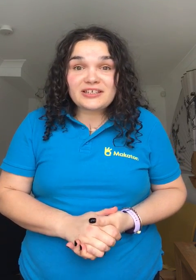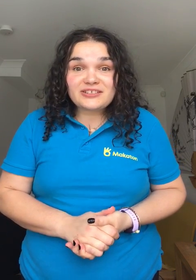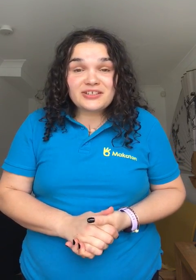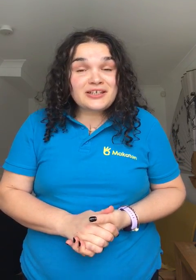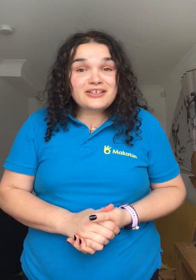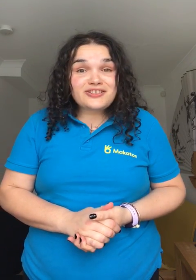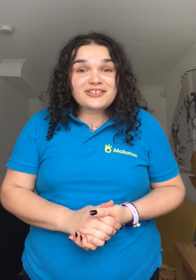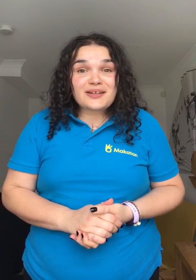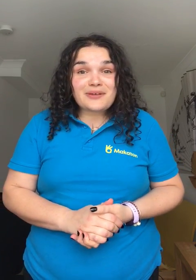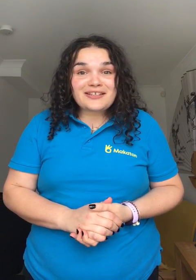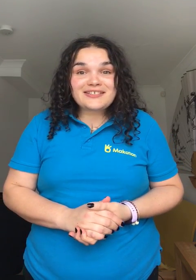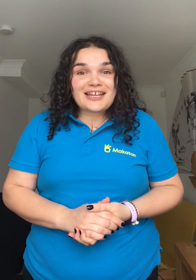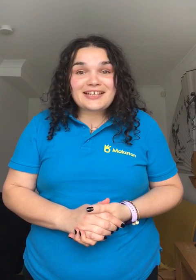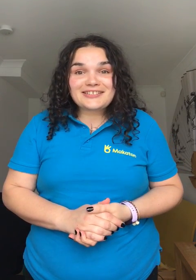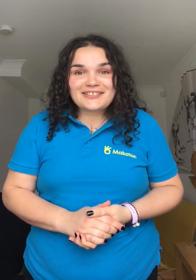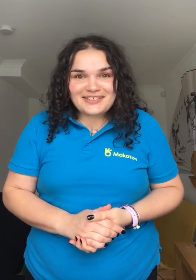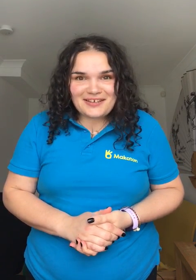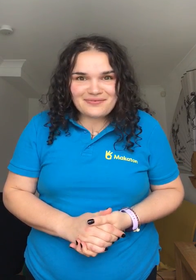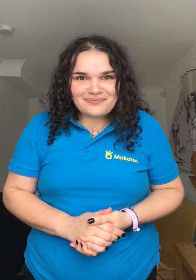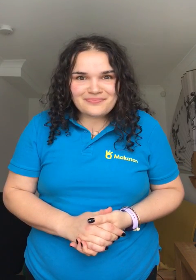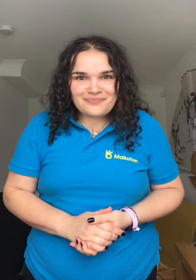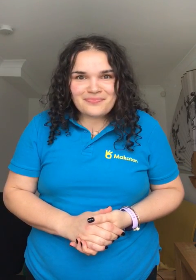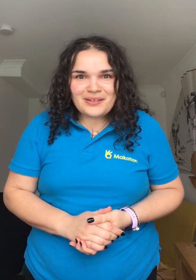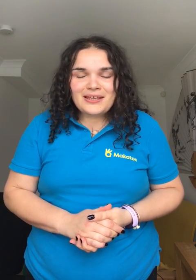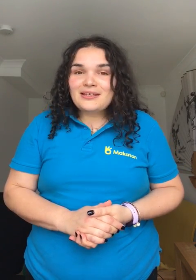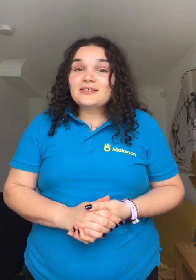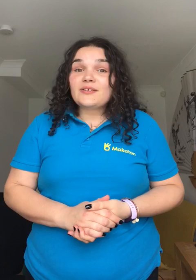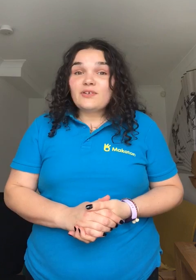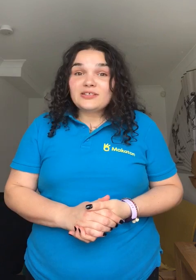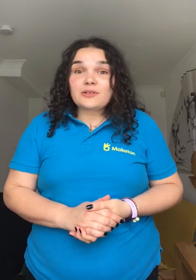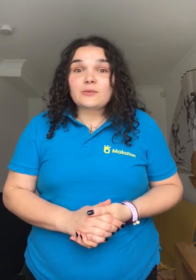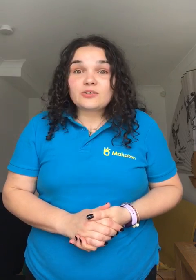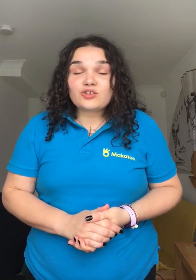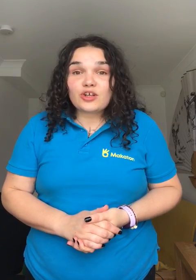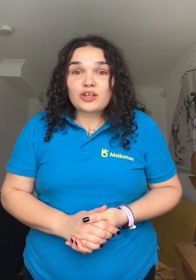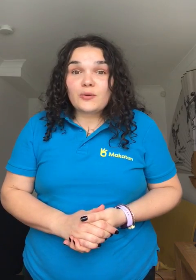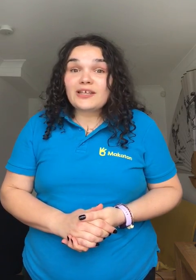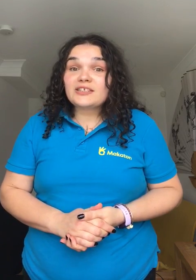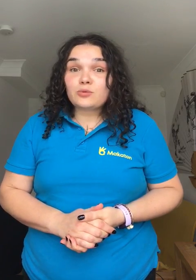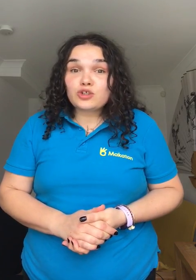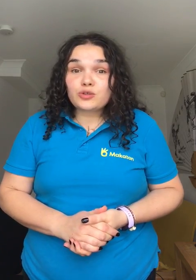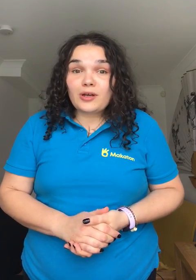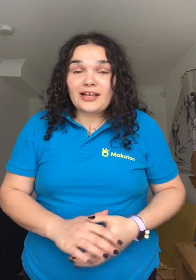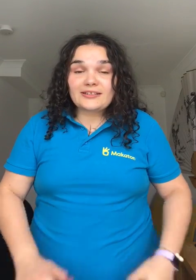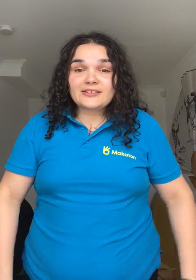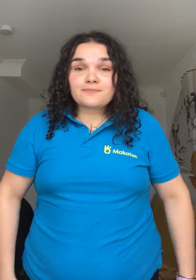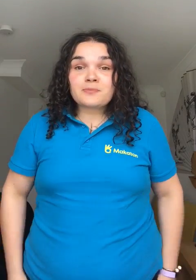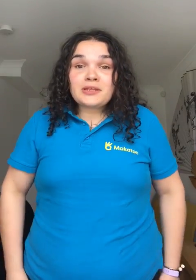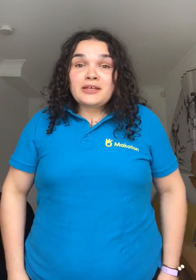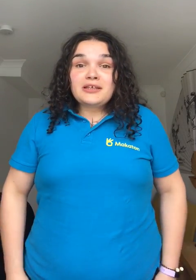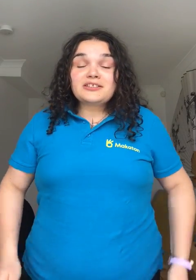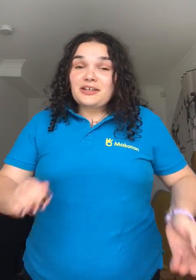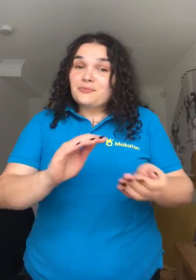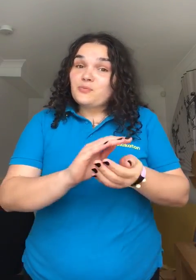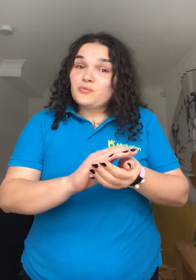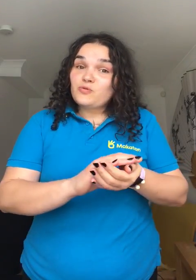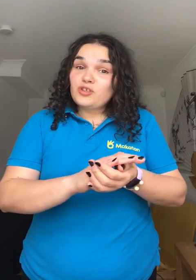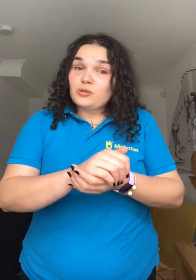signs just so that we can stay nice and safe. So the first one I want to show you is to wash your hands. So, to wash